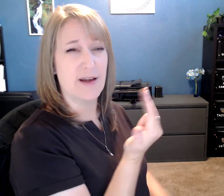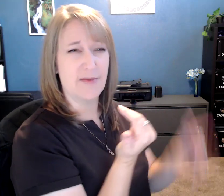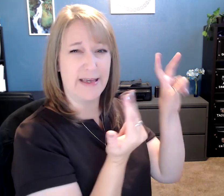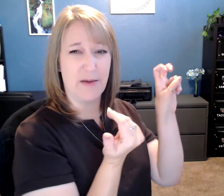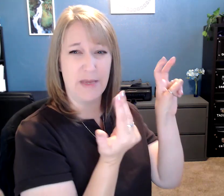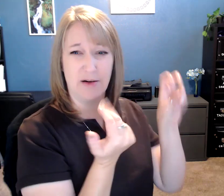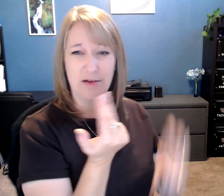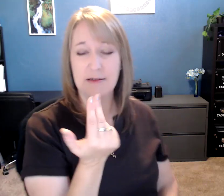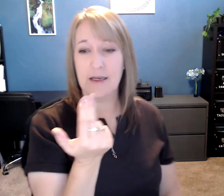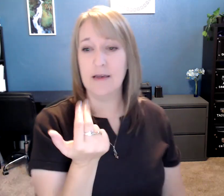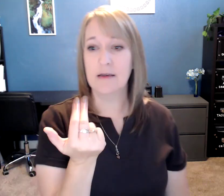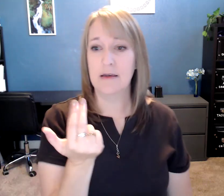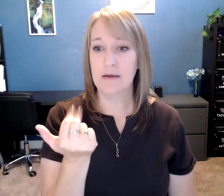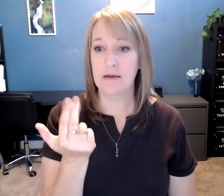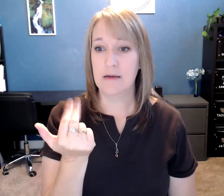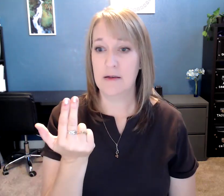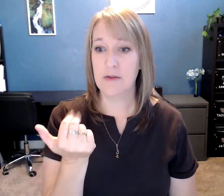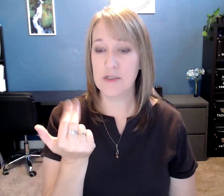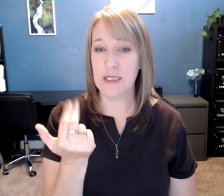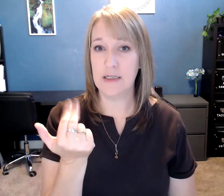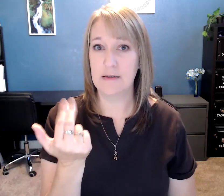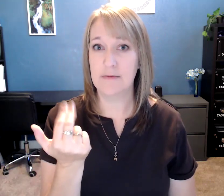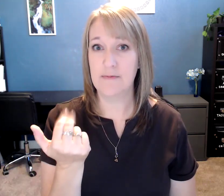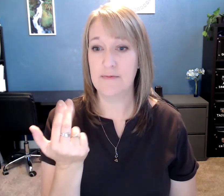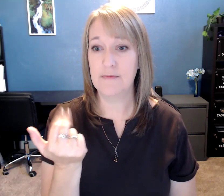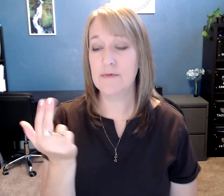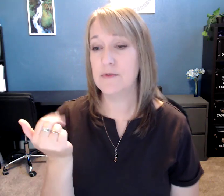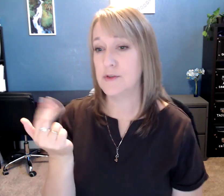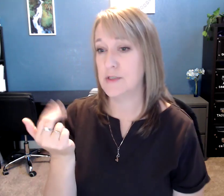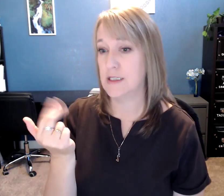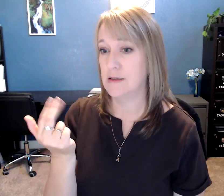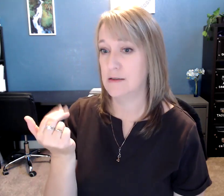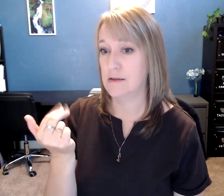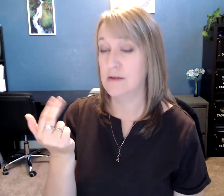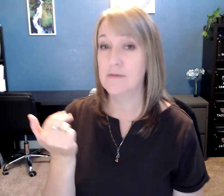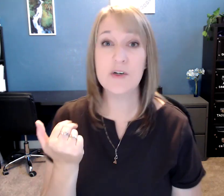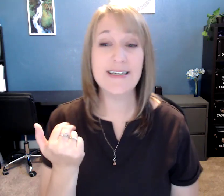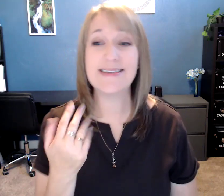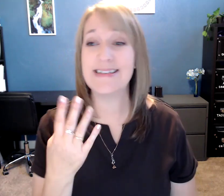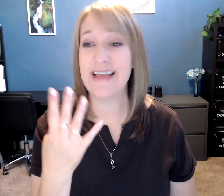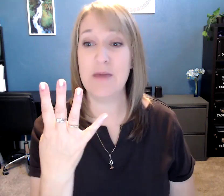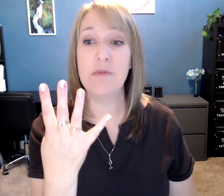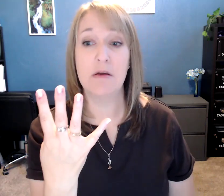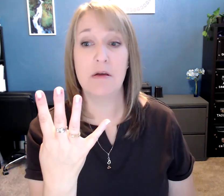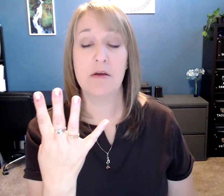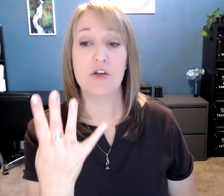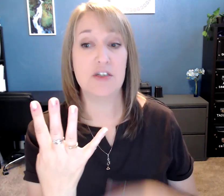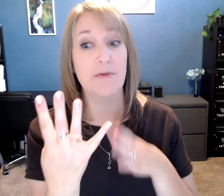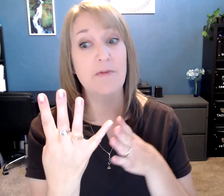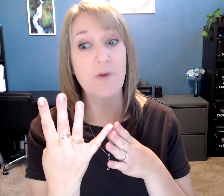of like come here, okay? 13, 13. 14 is the same. You just have a 4